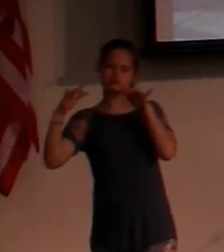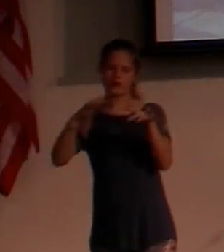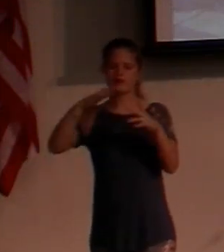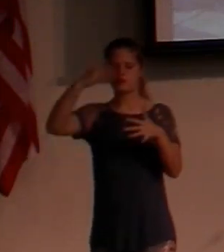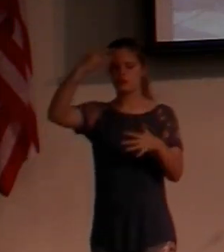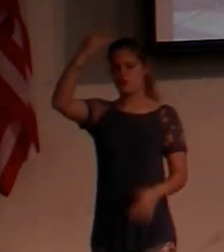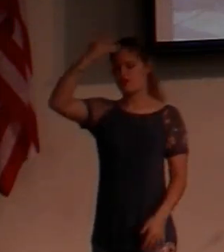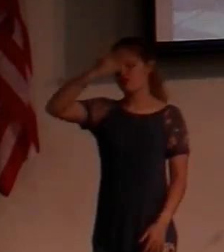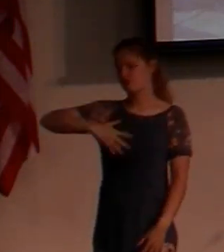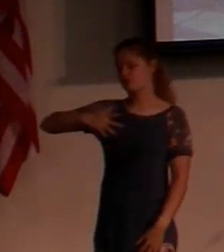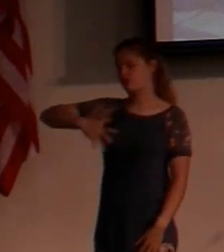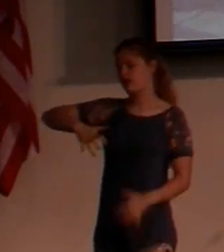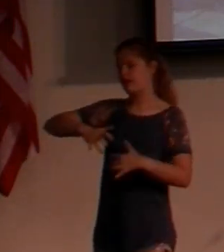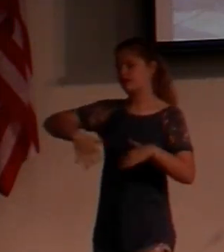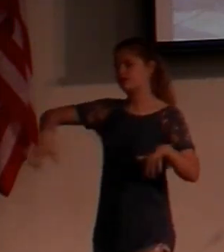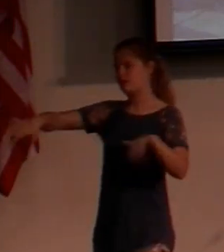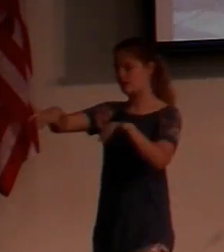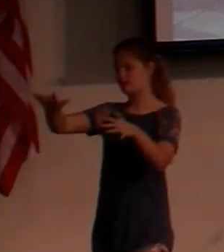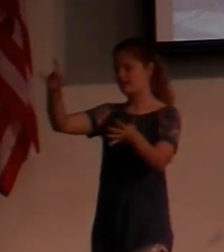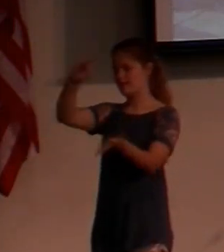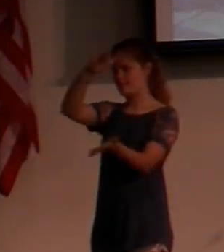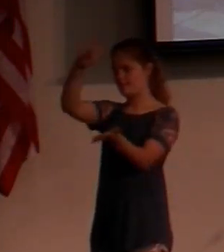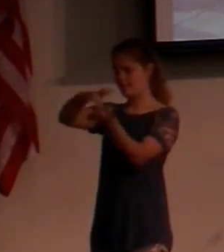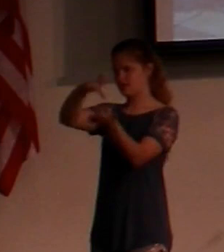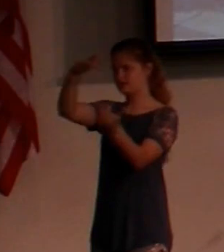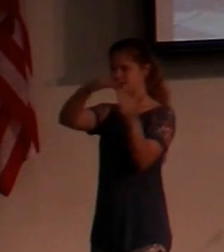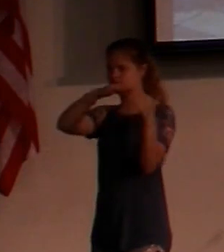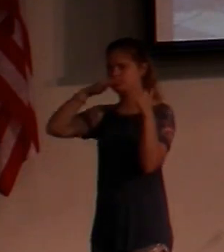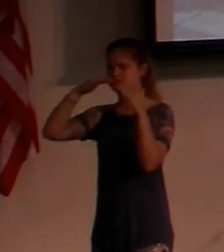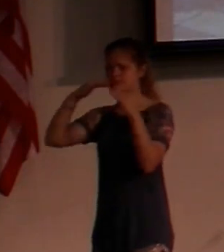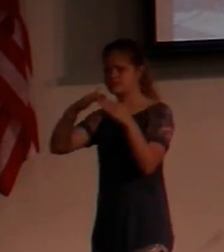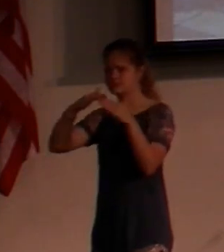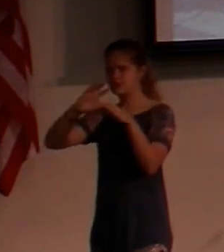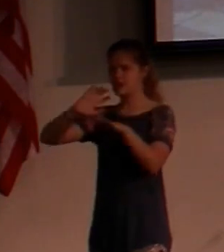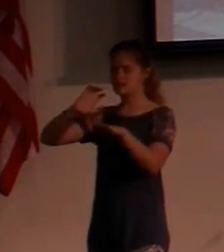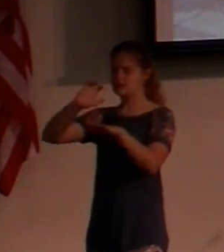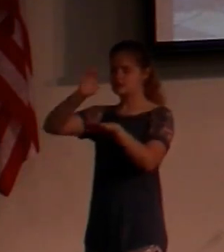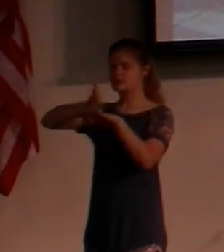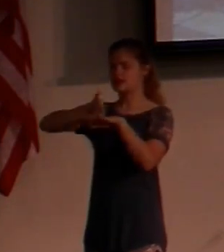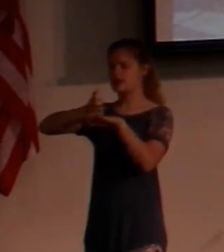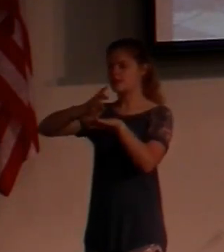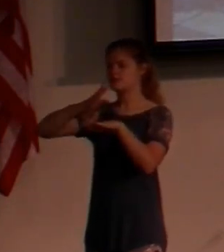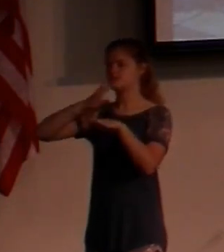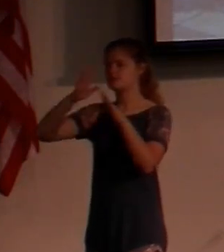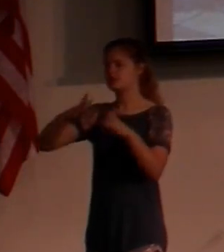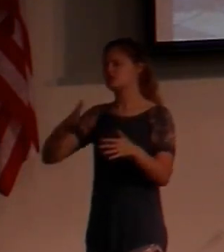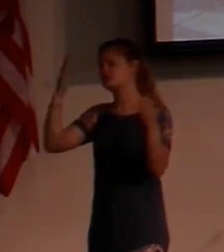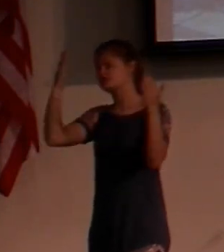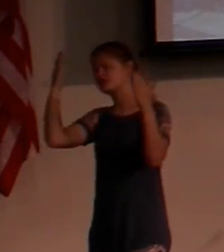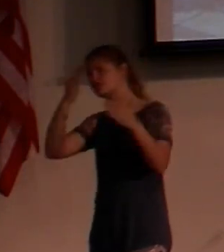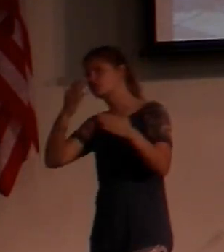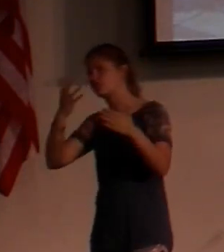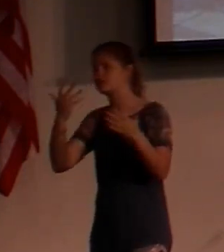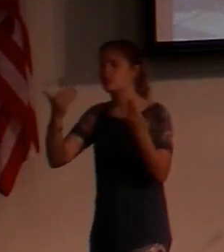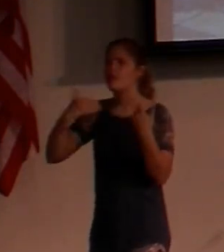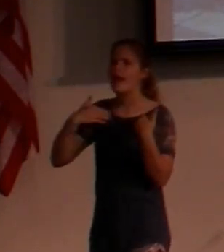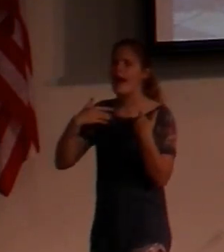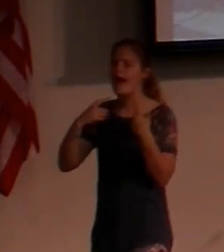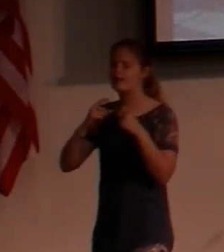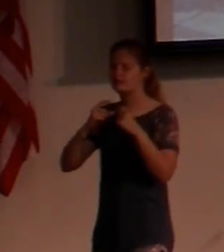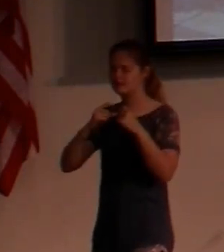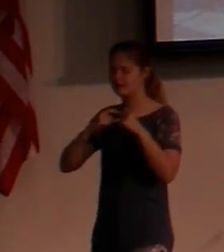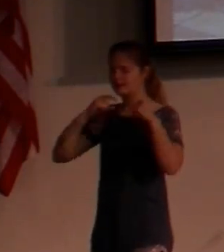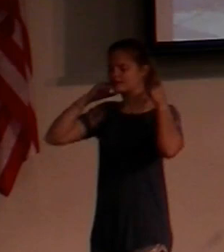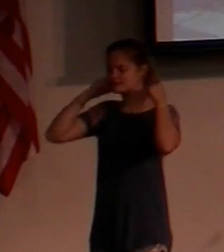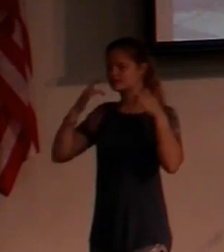large front yard right in the middle of the city, and they set up a speaker. It's pretty dark, so we all have these glow-in-the-dark necklaces on